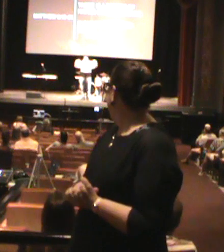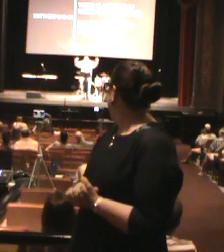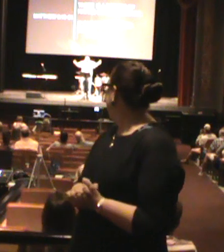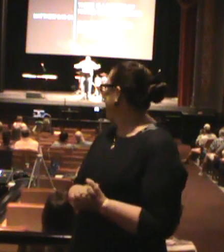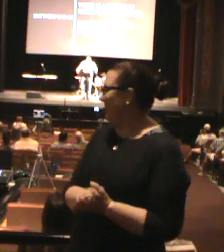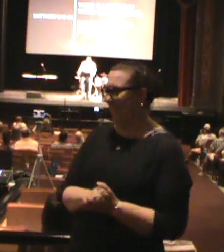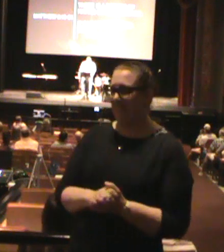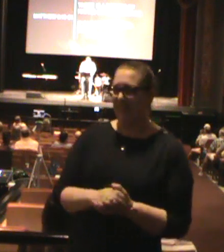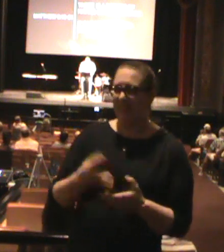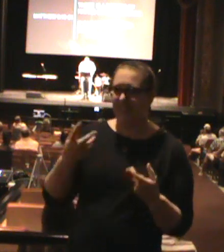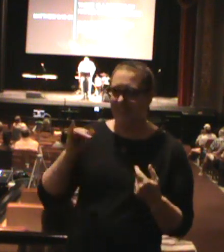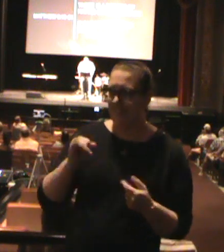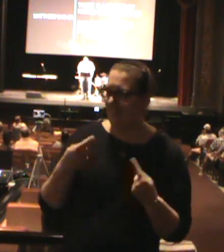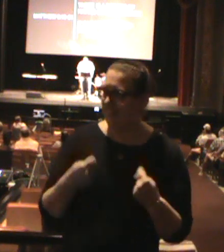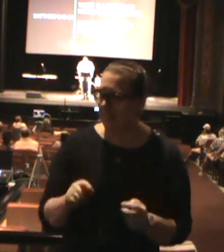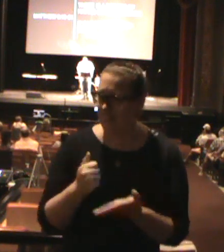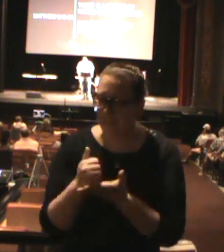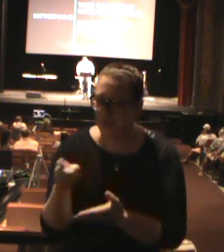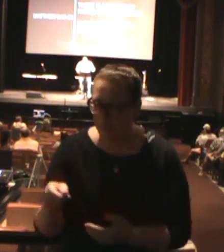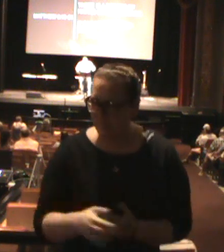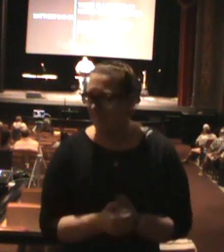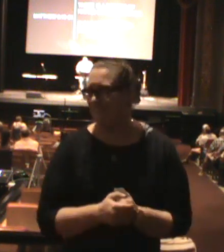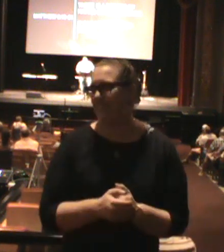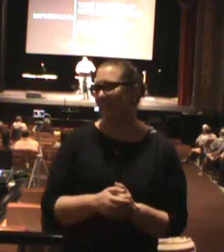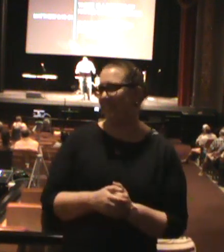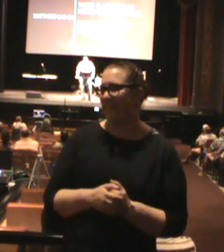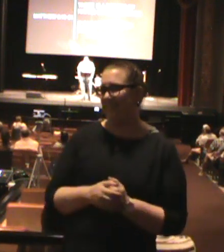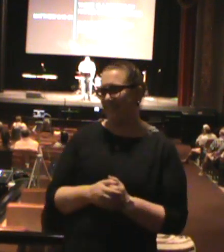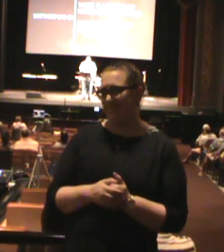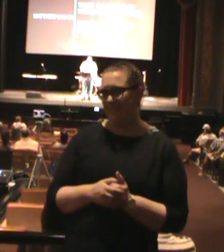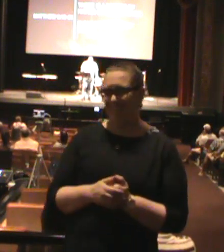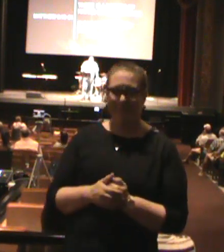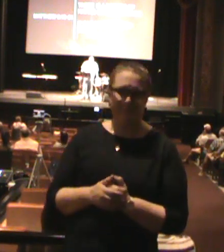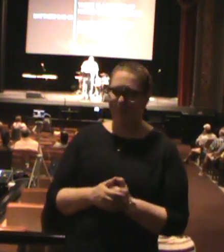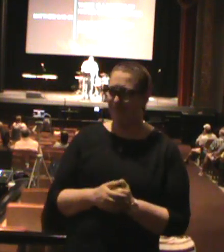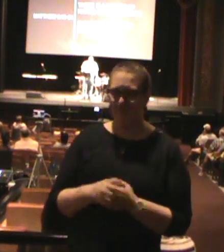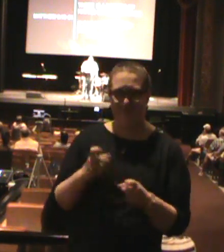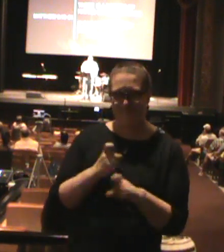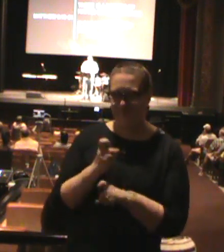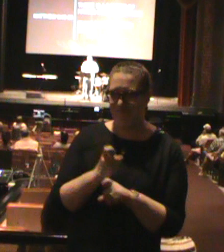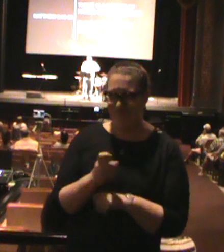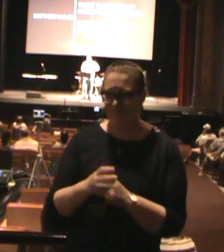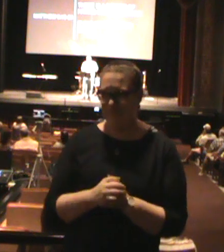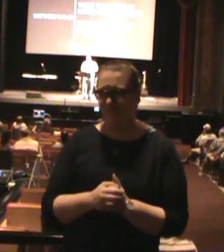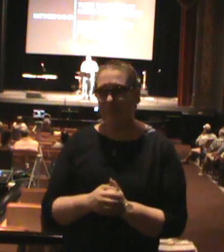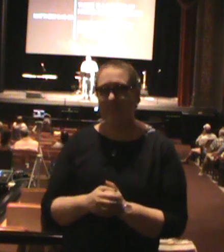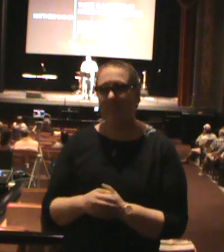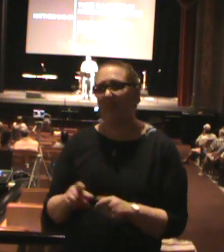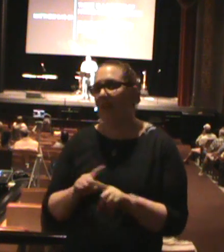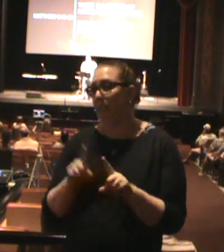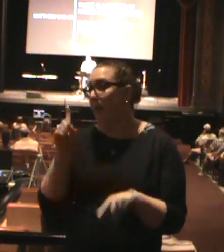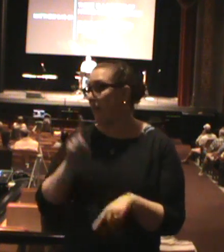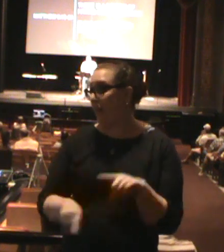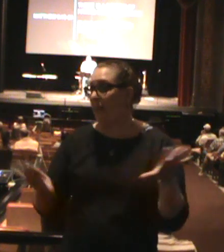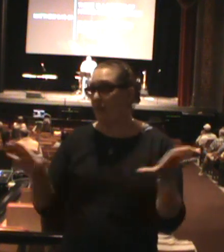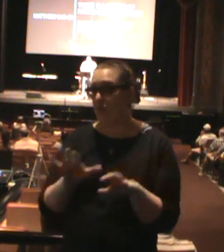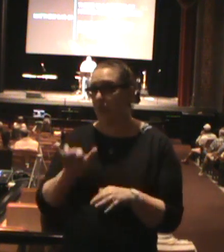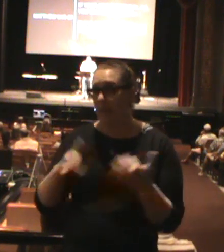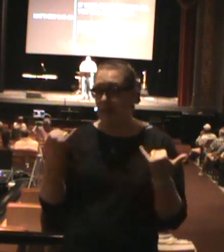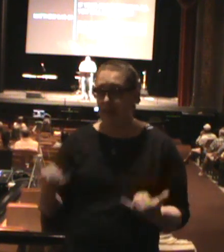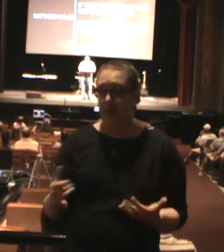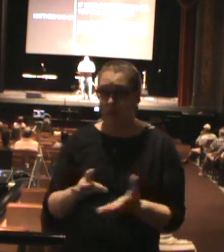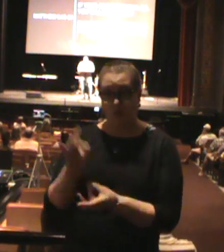Just trying to help you, okay? If you ever go back, all right? But Unfortunately, you can't do that in the spiritual